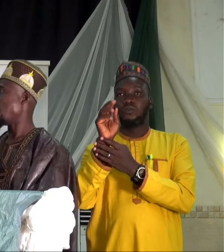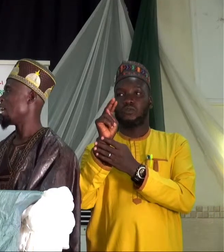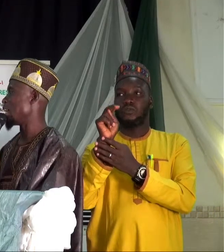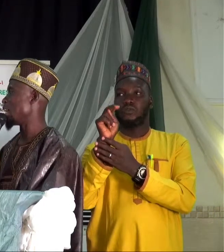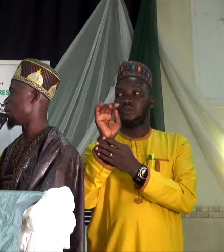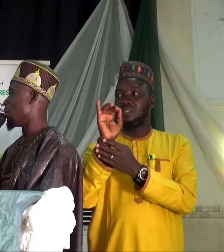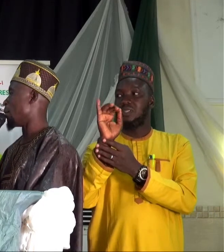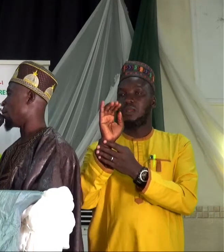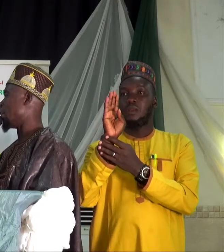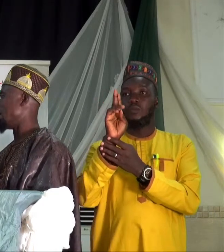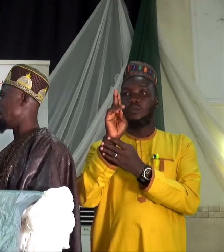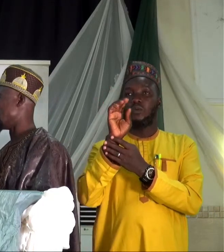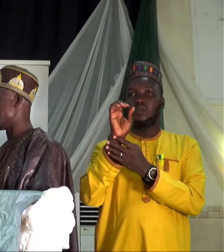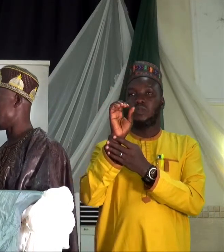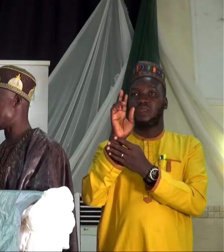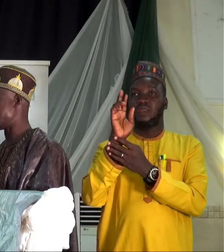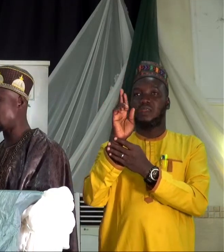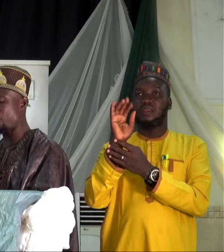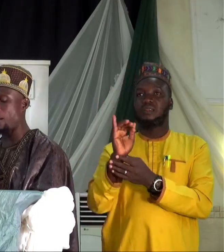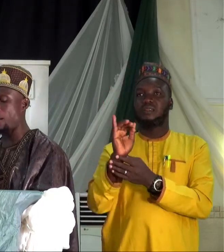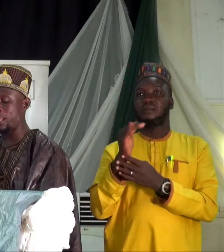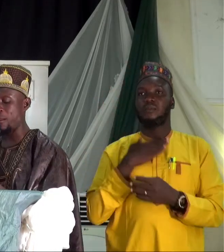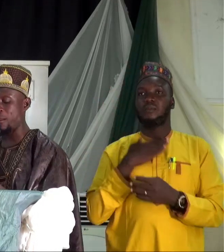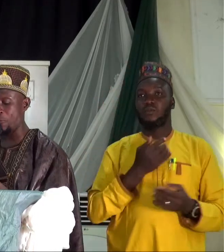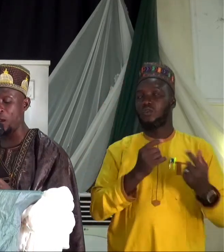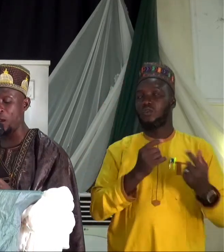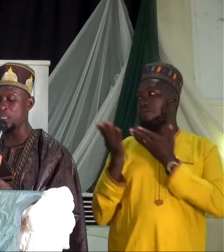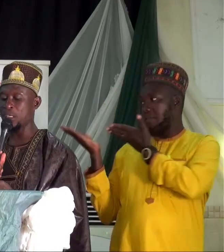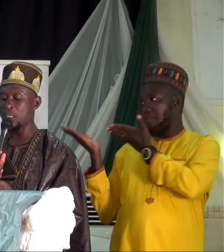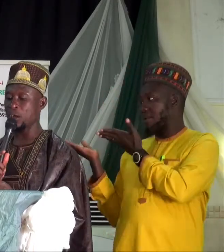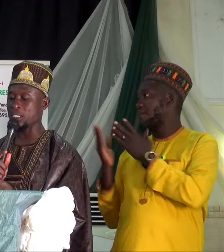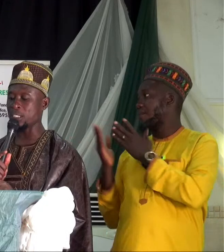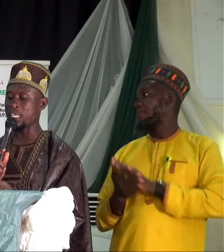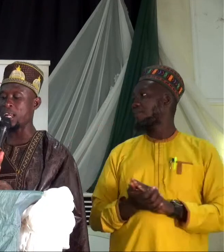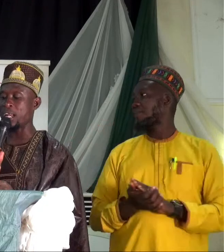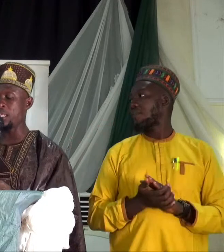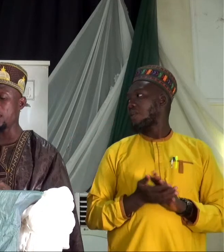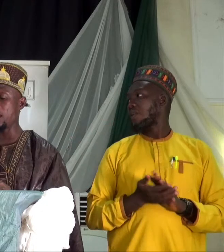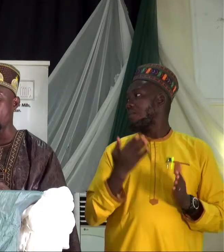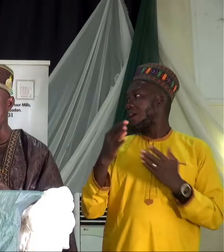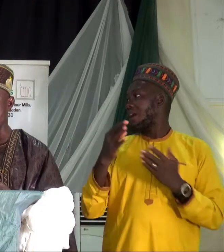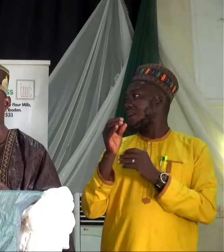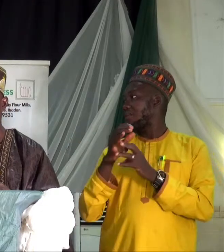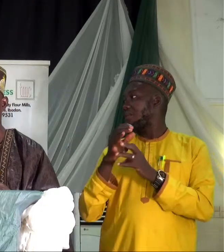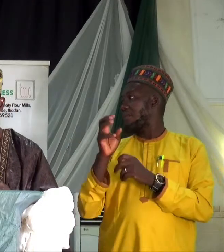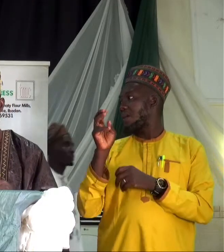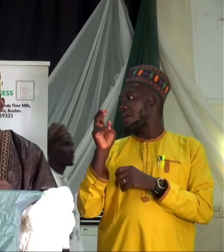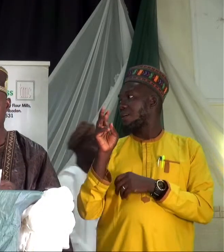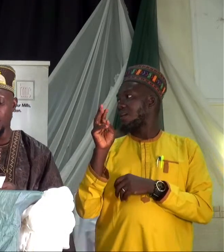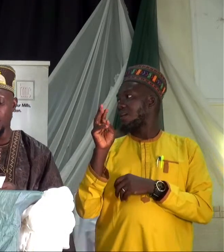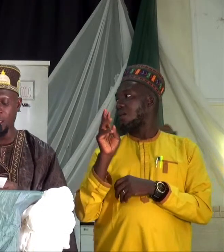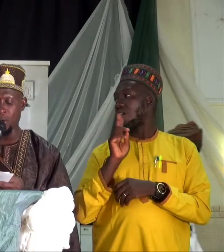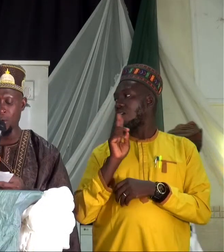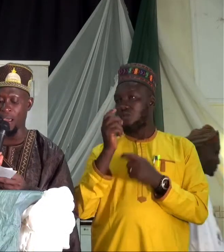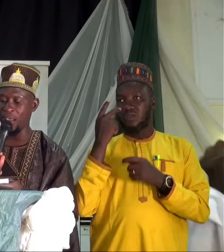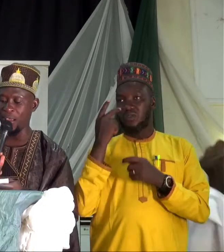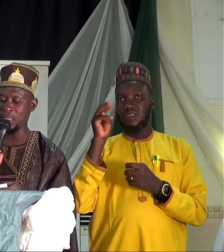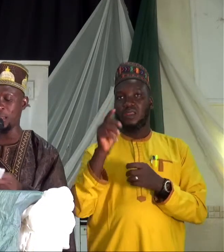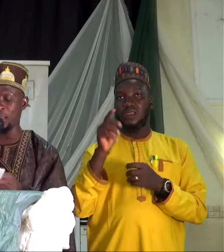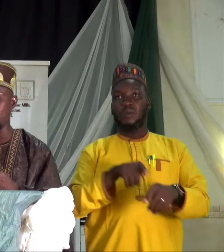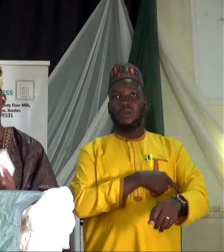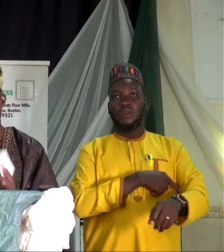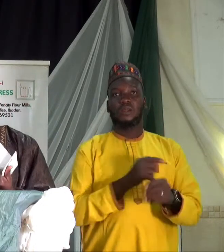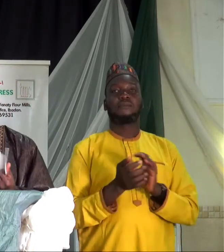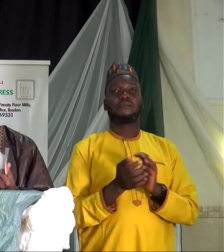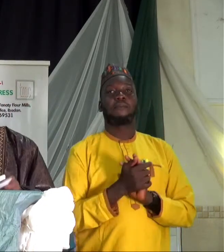ki awon na bo ni ayeti ati pe amakale fun won ko lo je ki a ri awon agbalagba pe emi gigo alafia ko so ba ni yan